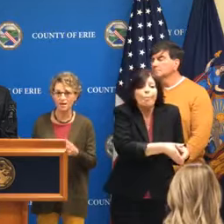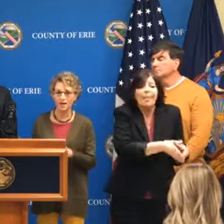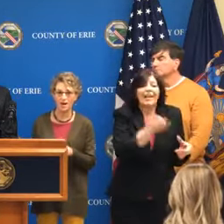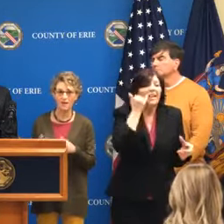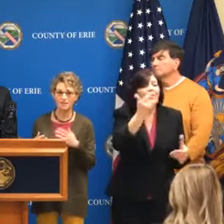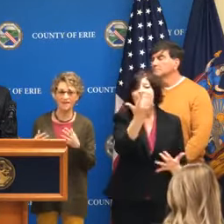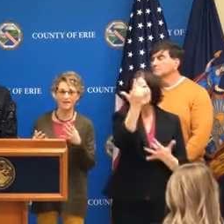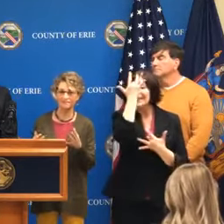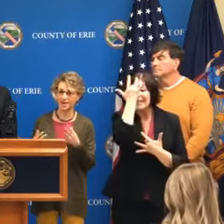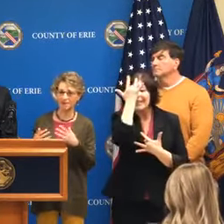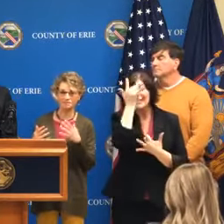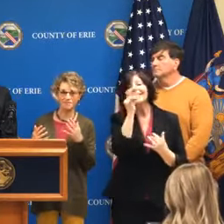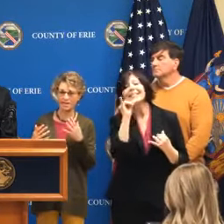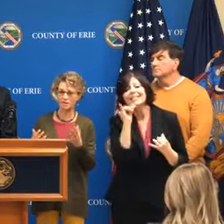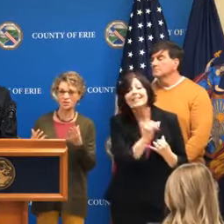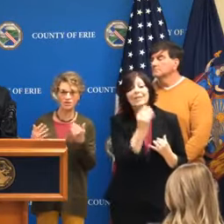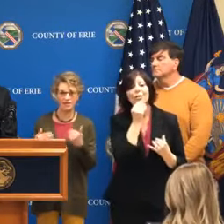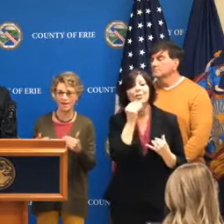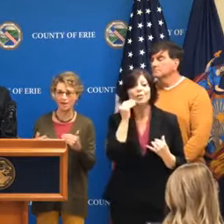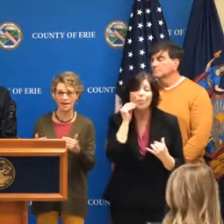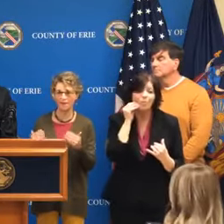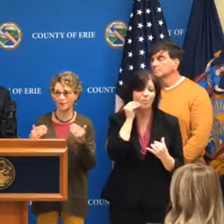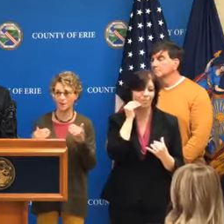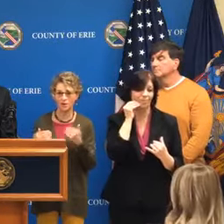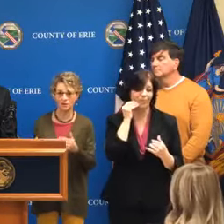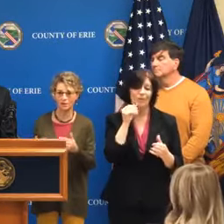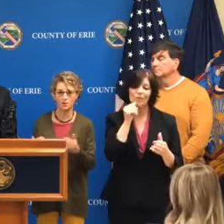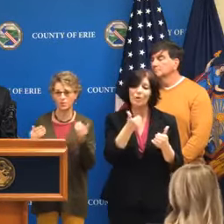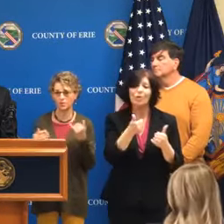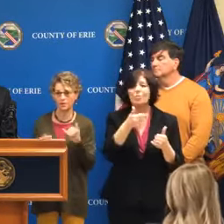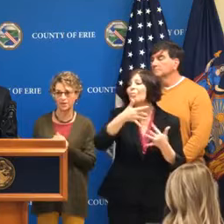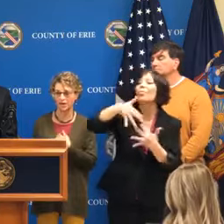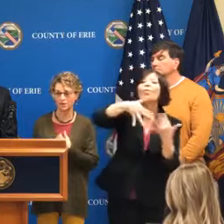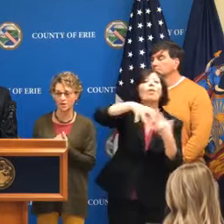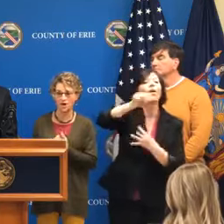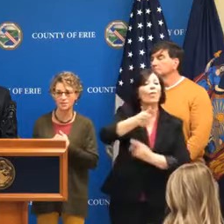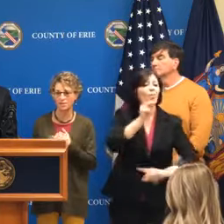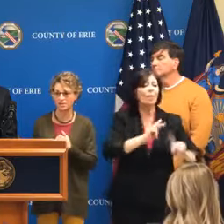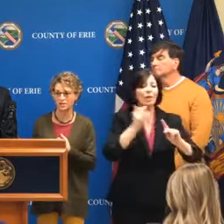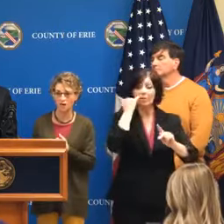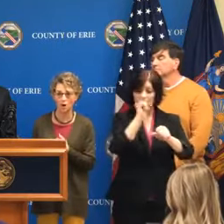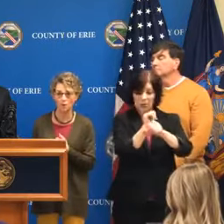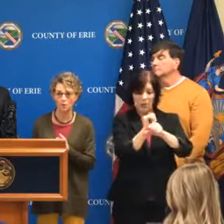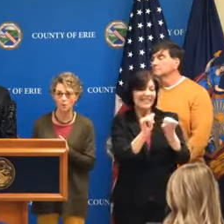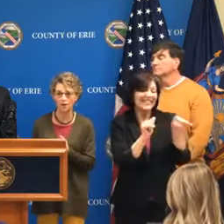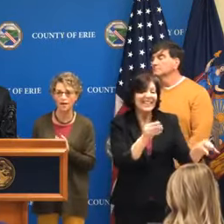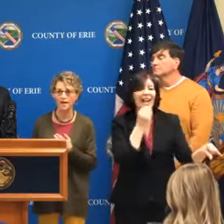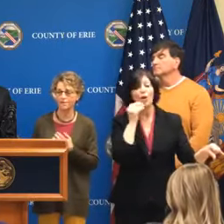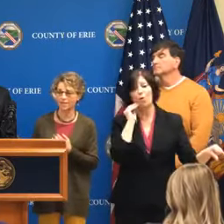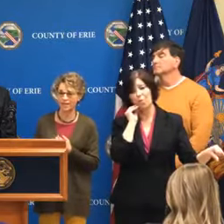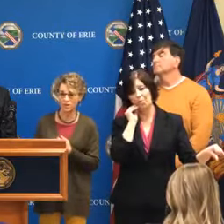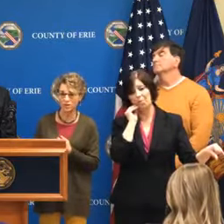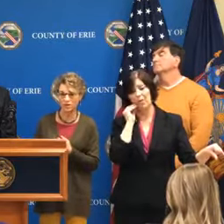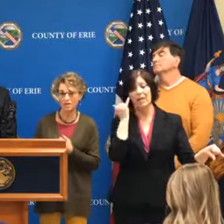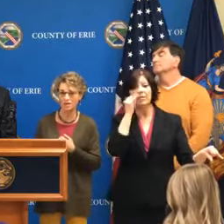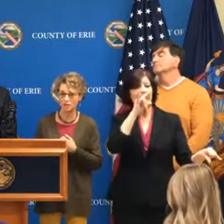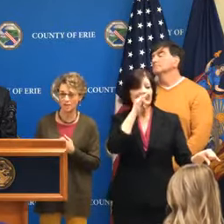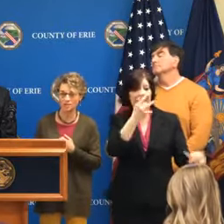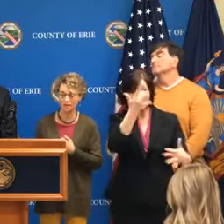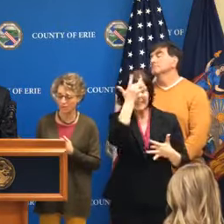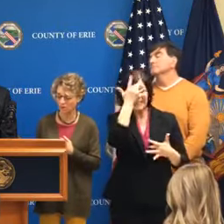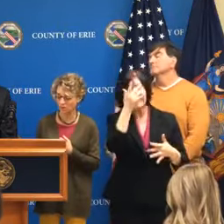sick, then they should stay away from other people. So if they have jobs, they should stay home from work. If their kids are sick,